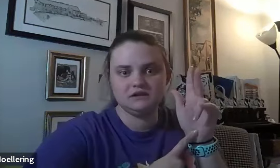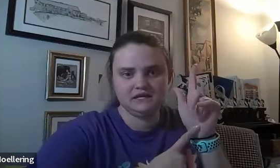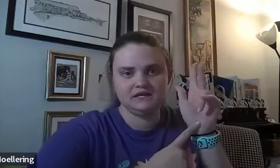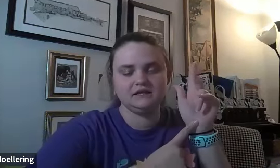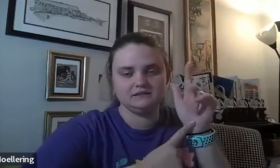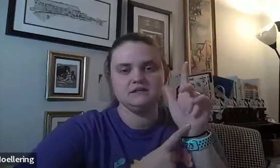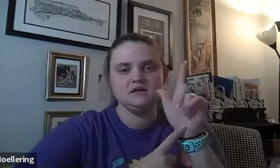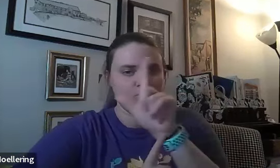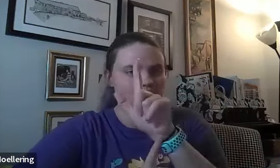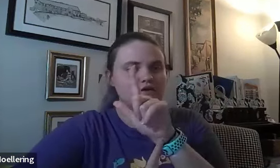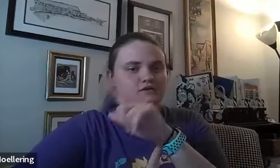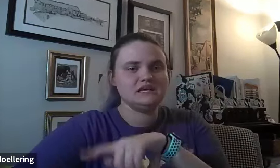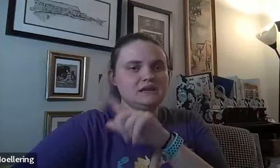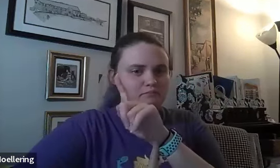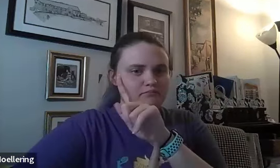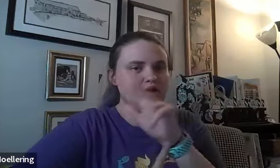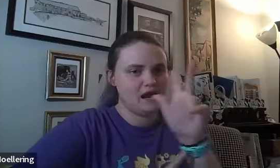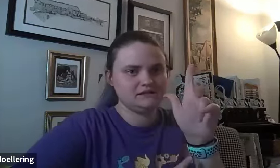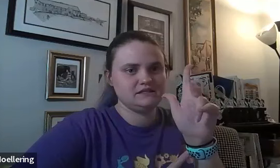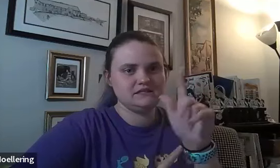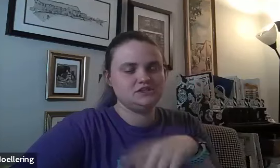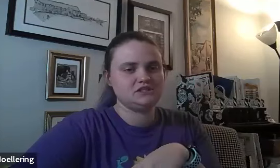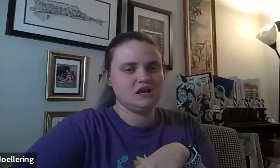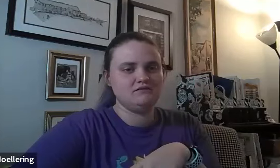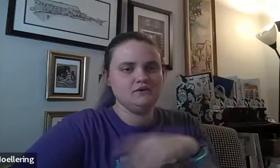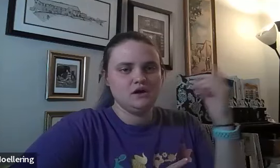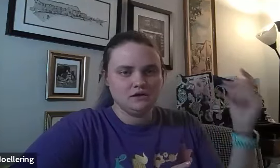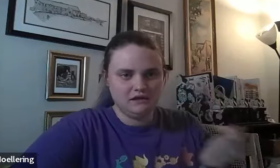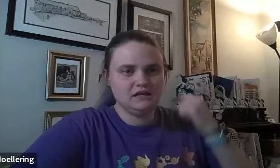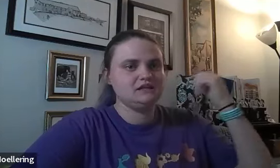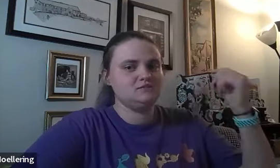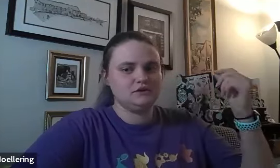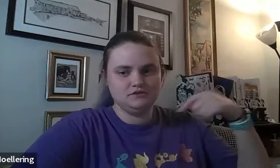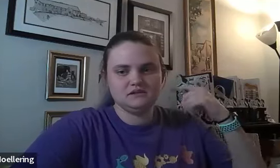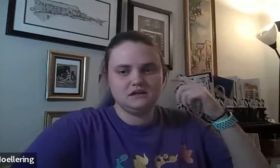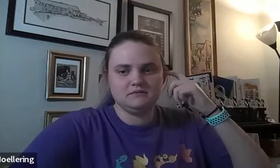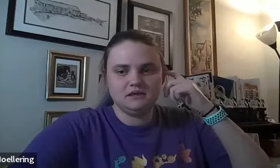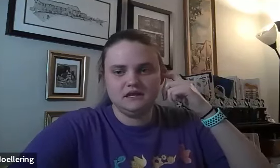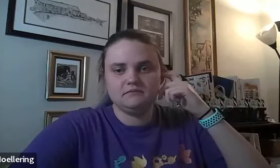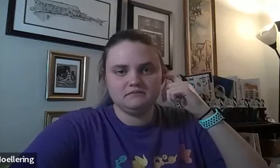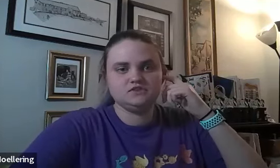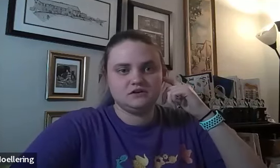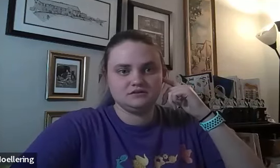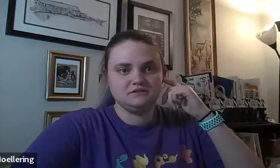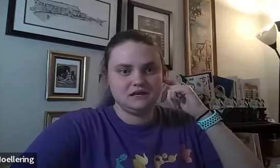get it. It's one of those, like, it practice and just kind of getting it to where you sign them. It struggles. So